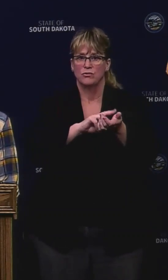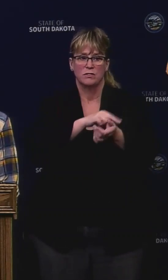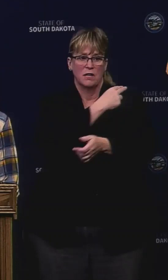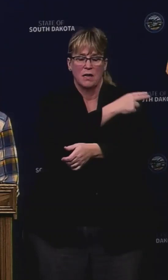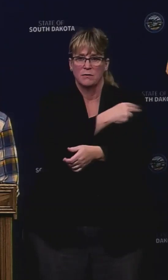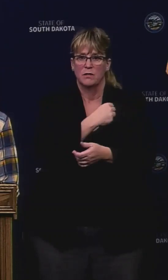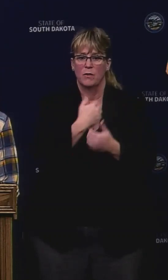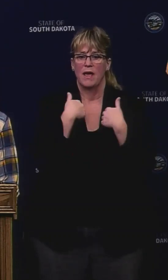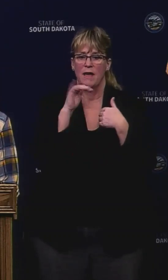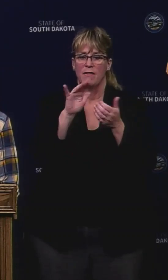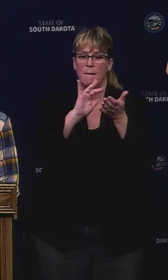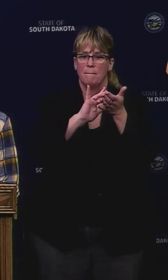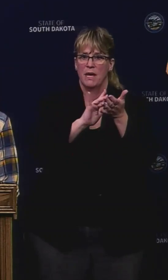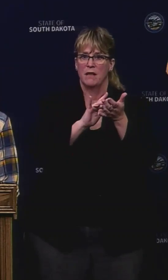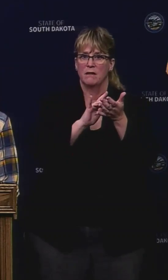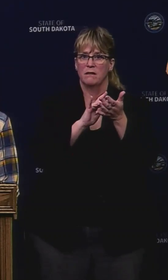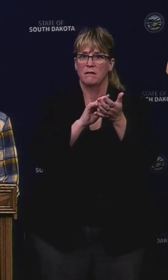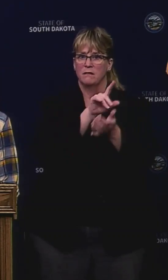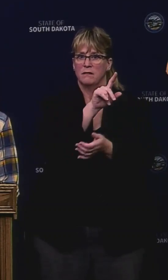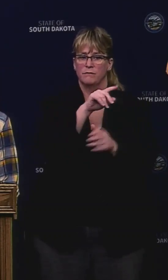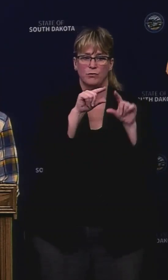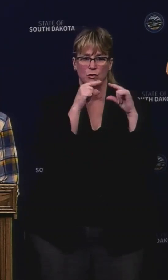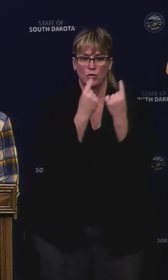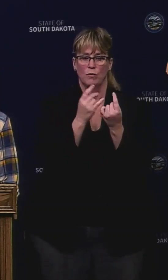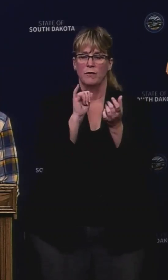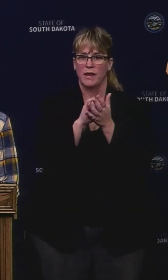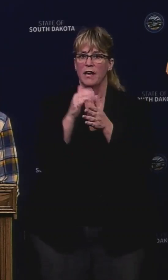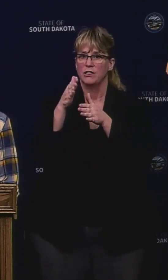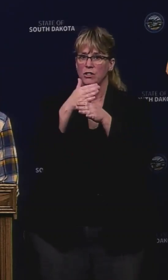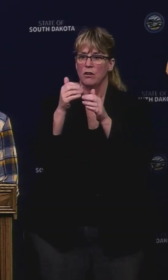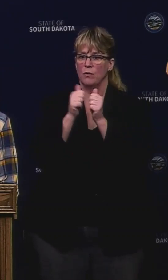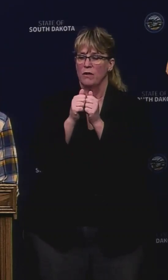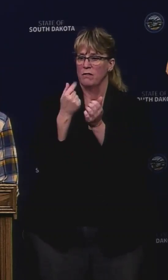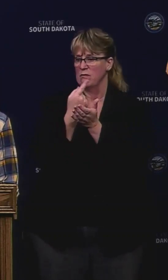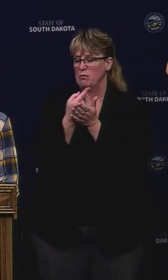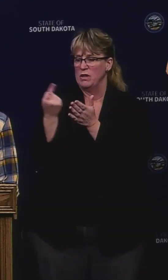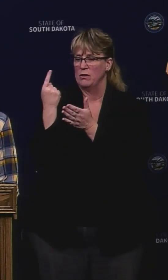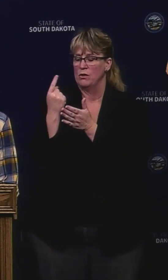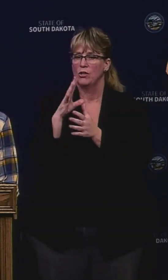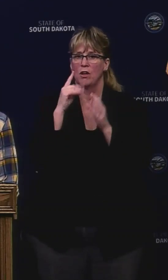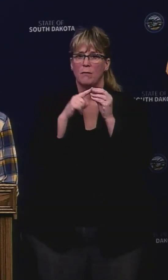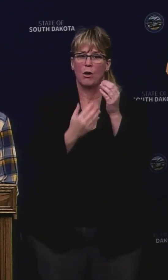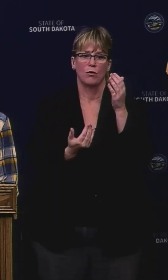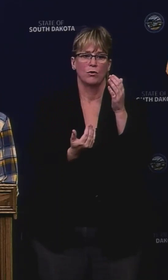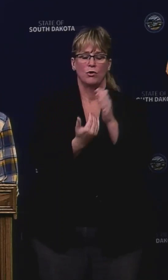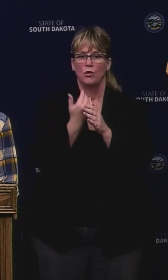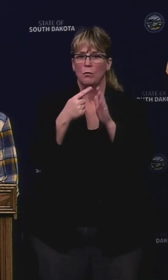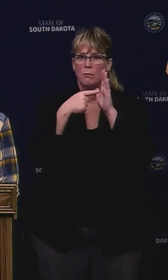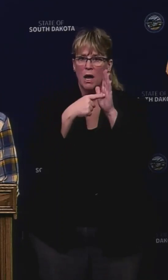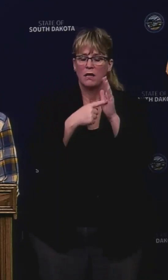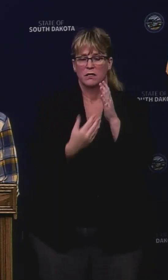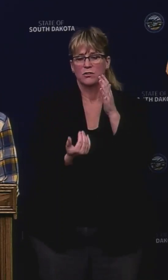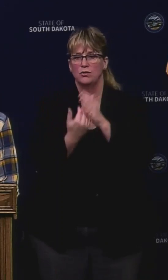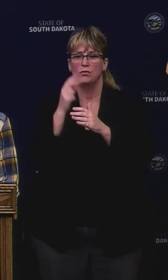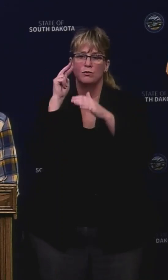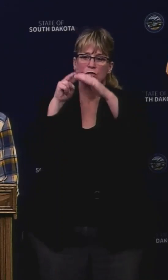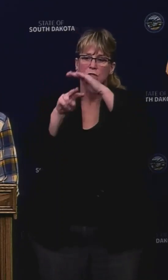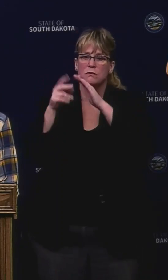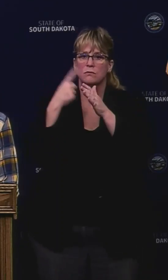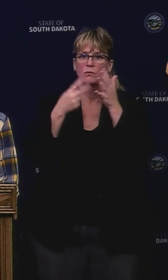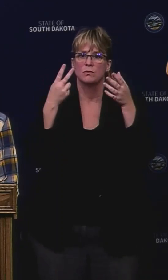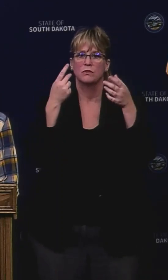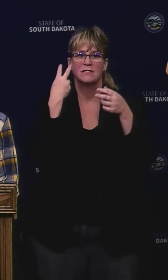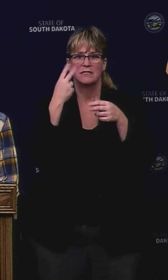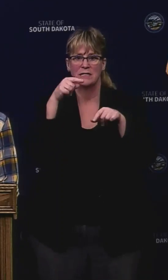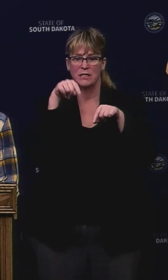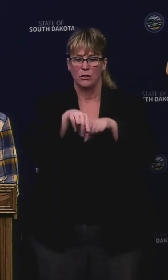medical task force that I unveiled a week ago, working on new modeling data, new projections for us based on what we're seeing here